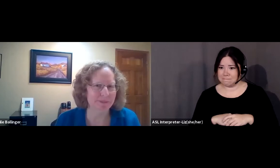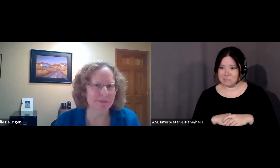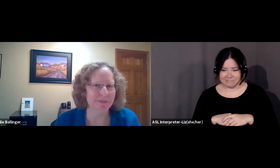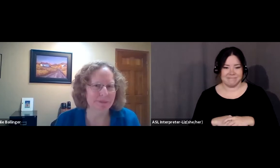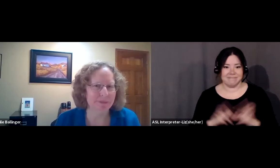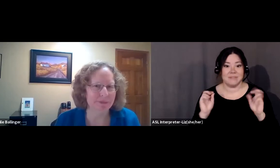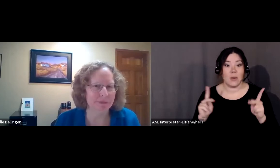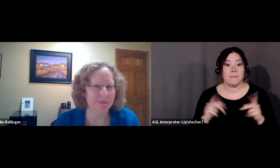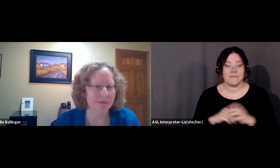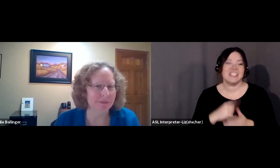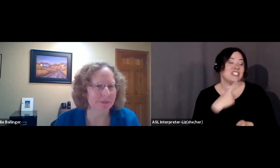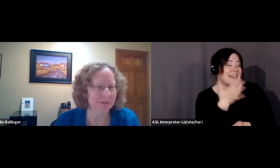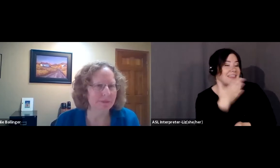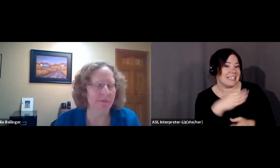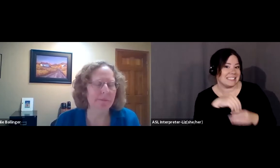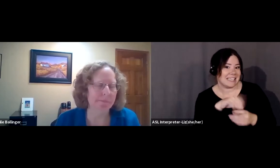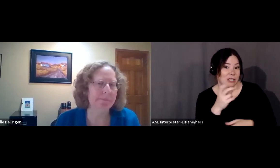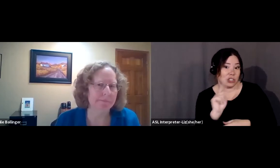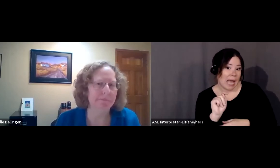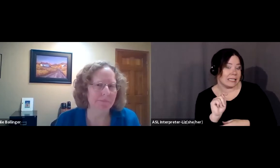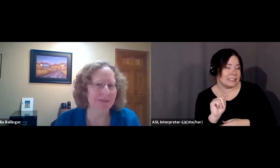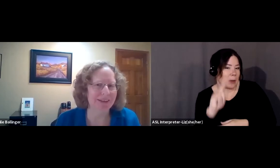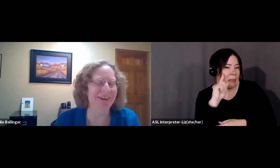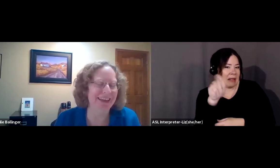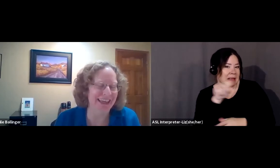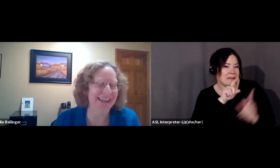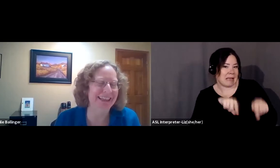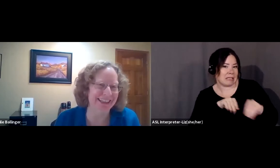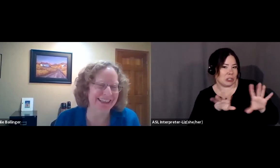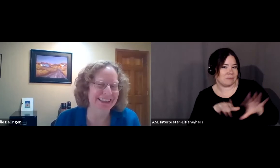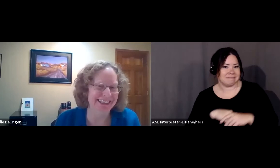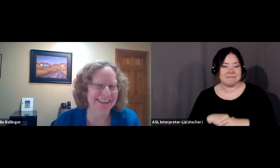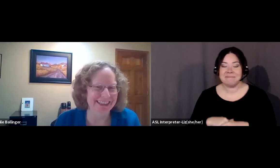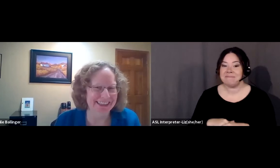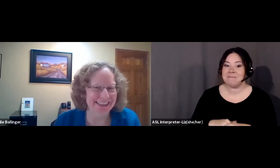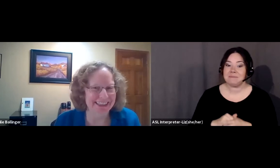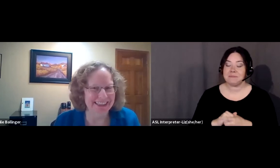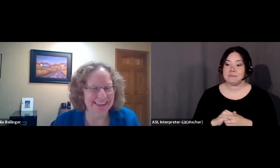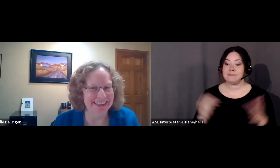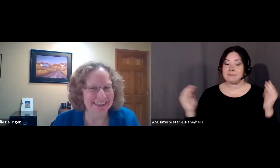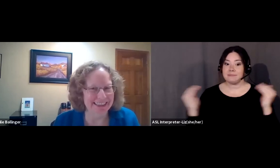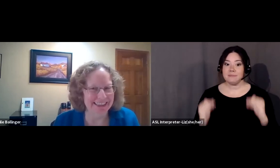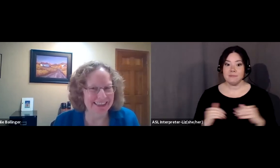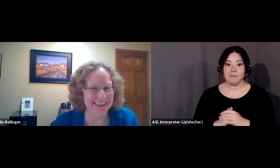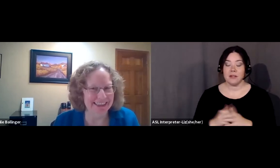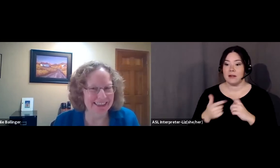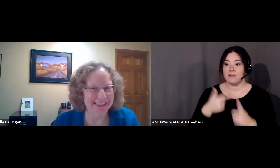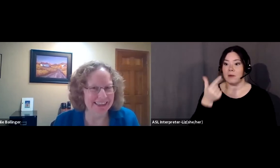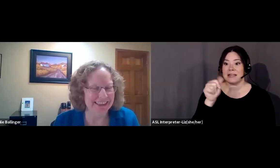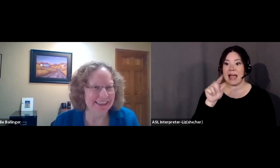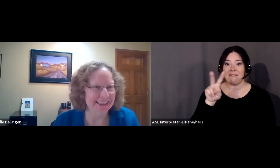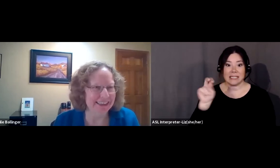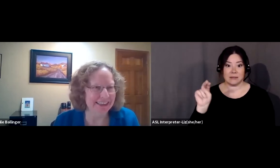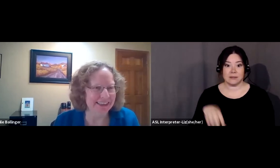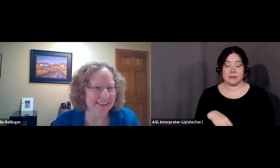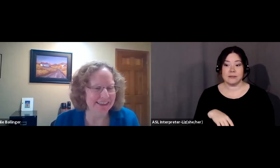Okay, she said thanks in the chat, so I'm thinking you did get the answer. Okay, so the next question comes from Gavin. If a